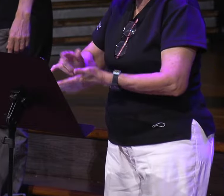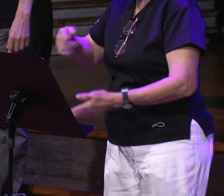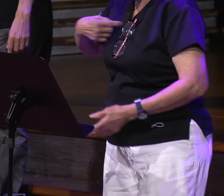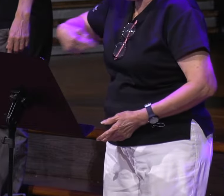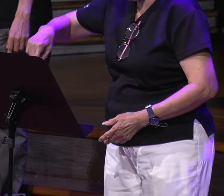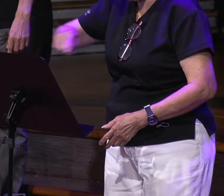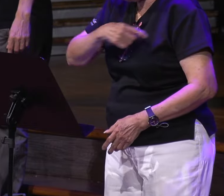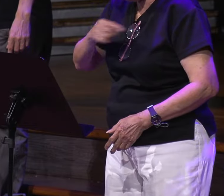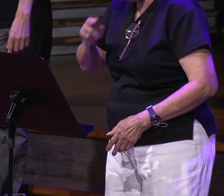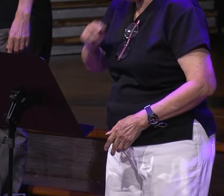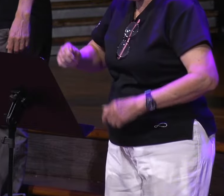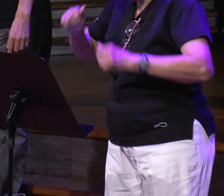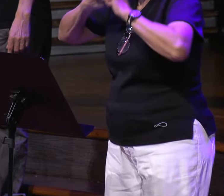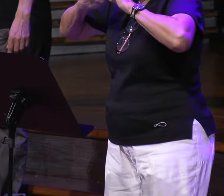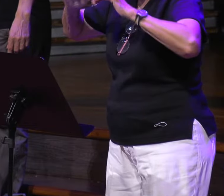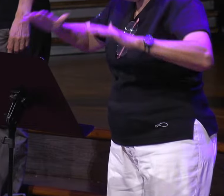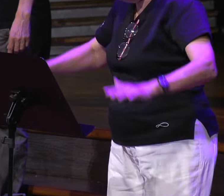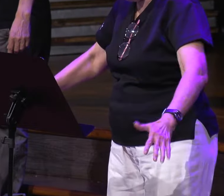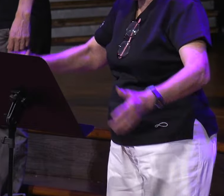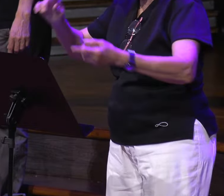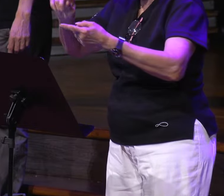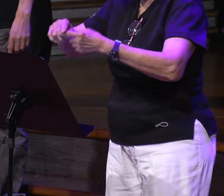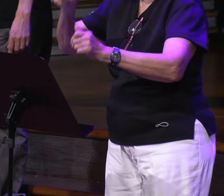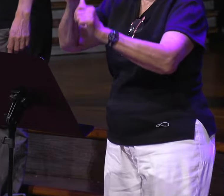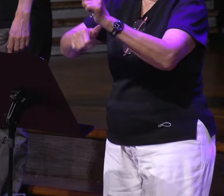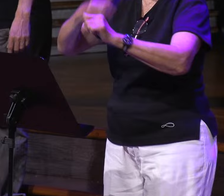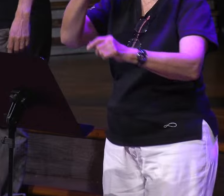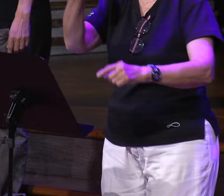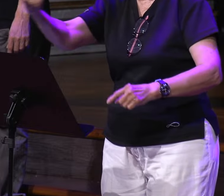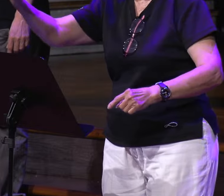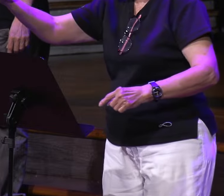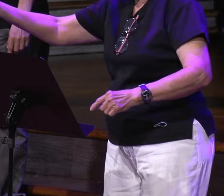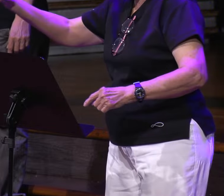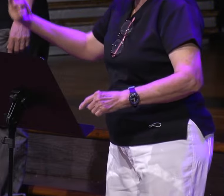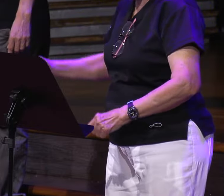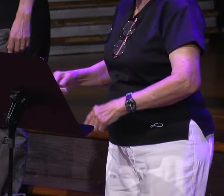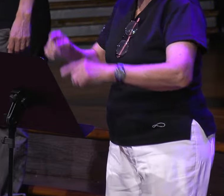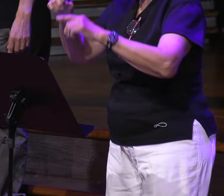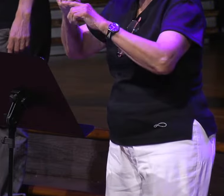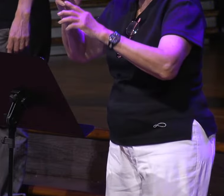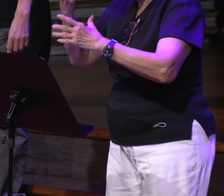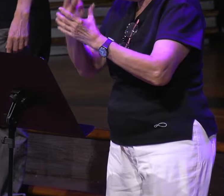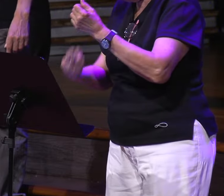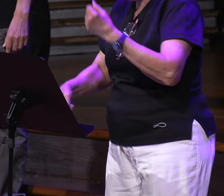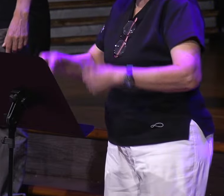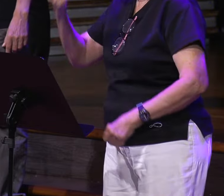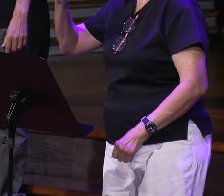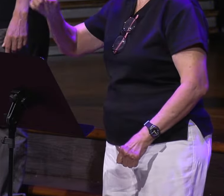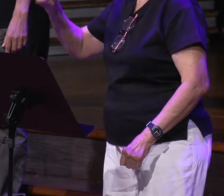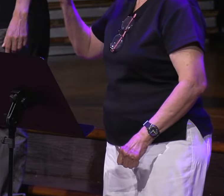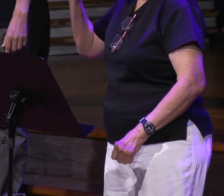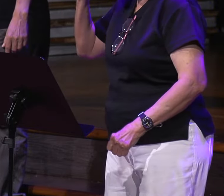so that we are a blessing to everyone, both the hearing and the